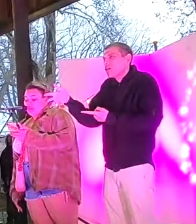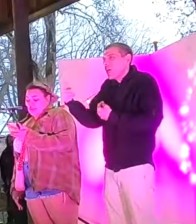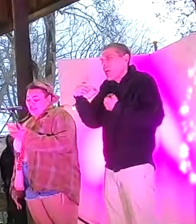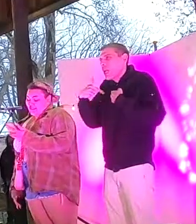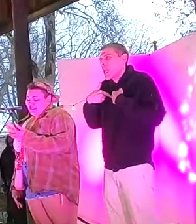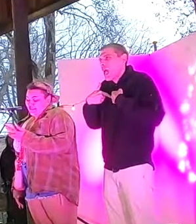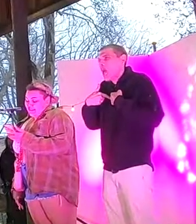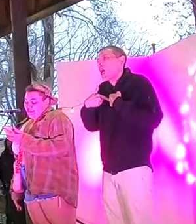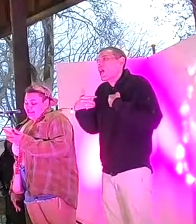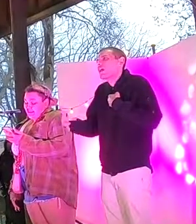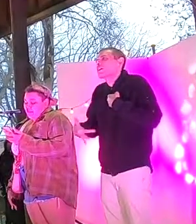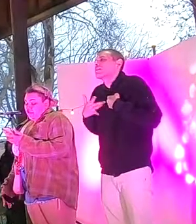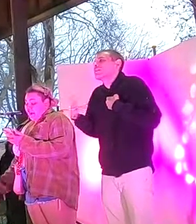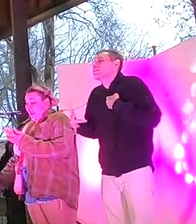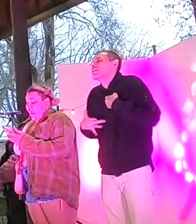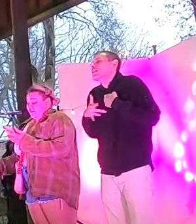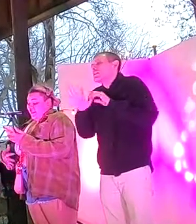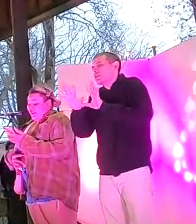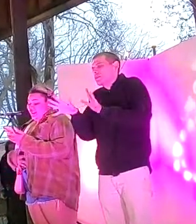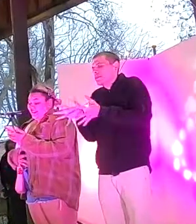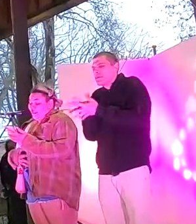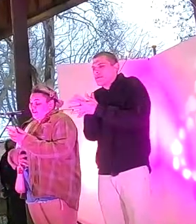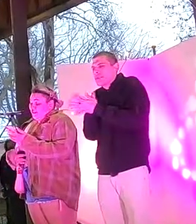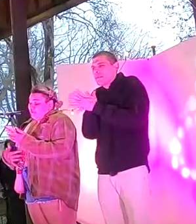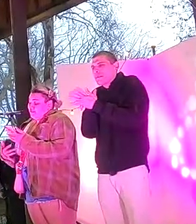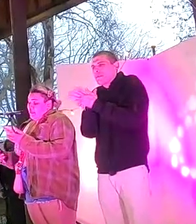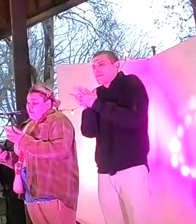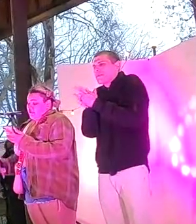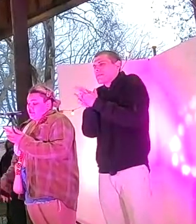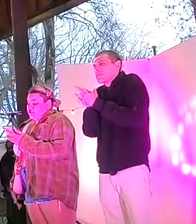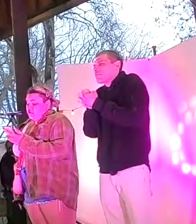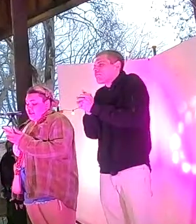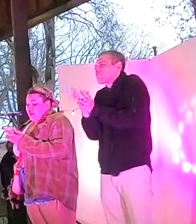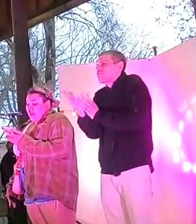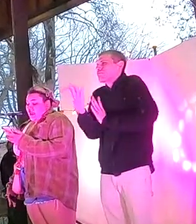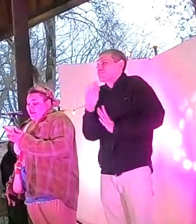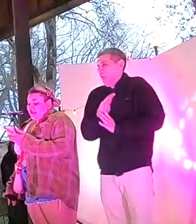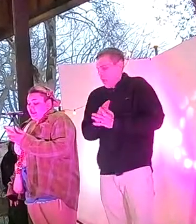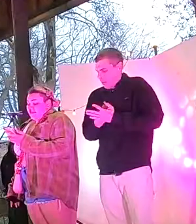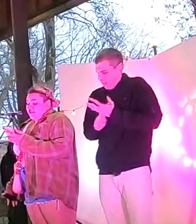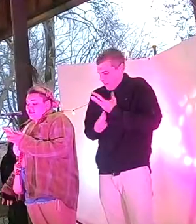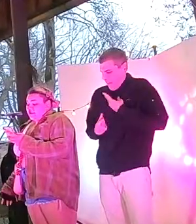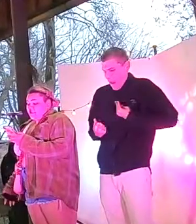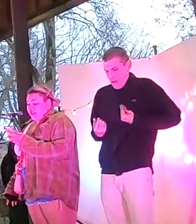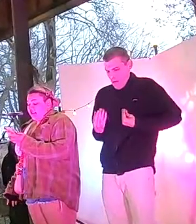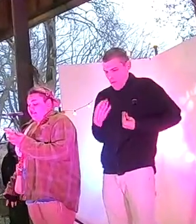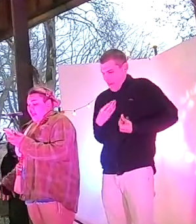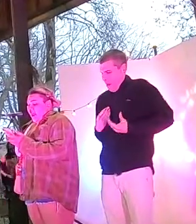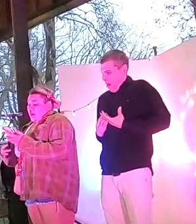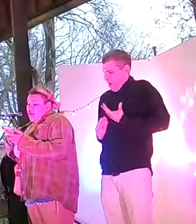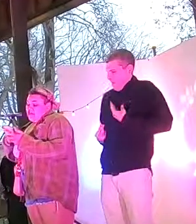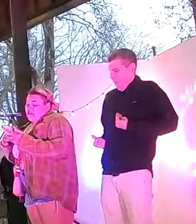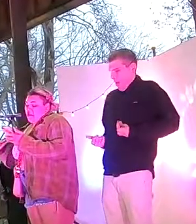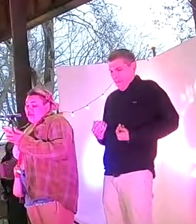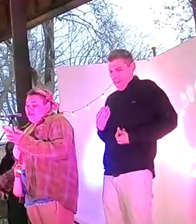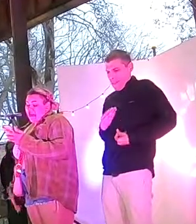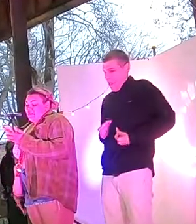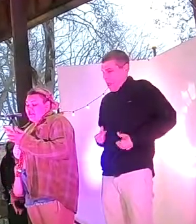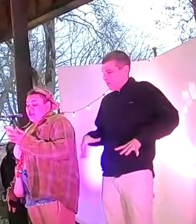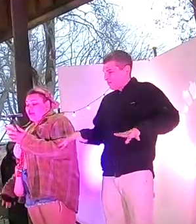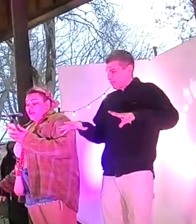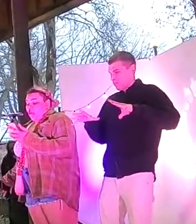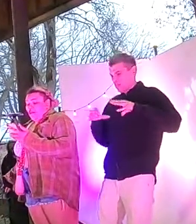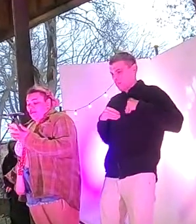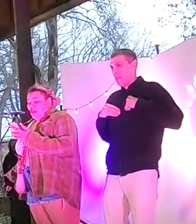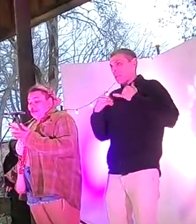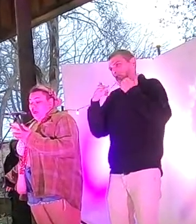your in-betweens. For I have nothing left but to melt into what is left of this shell of mine. Open my